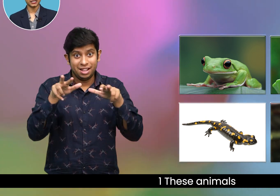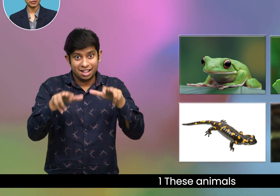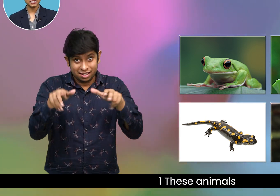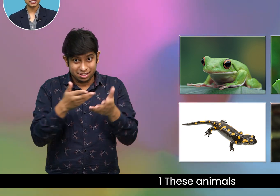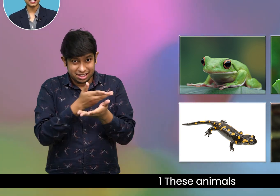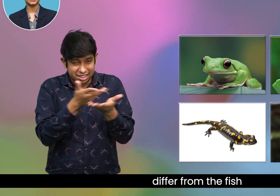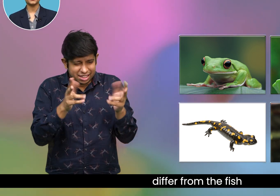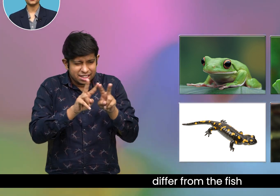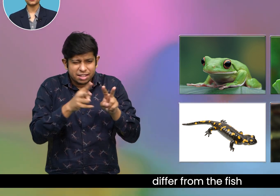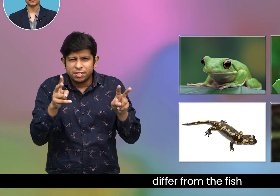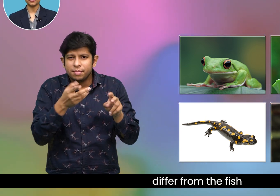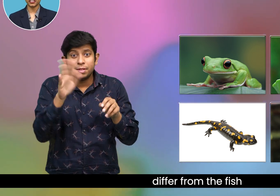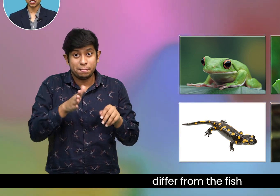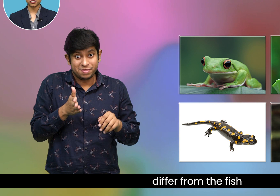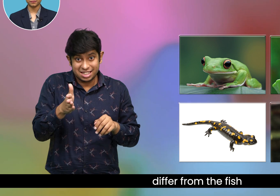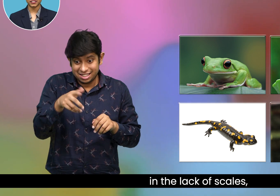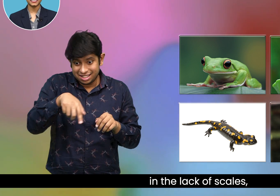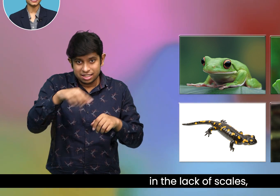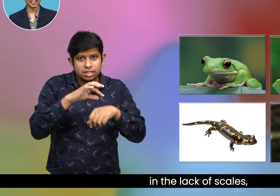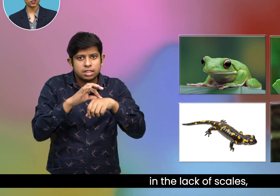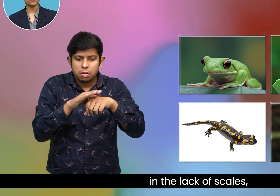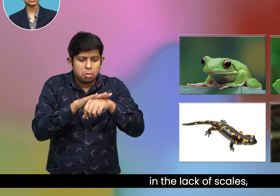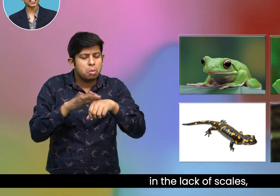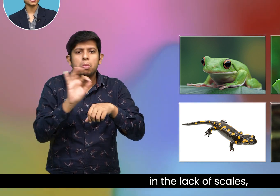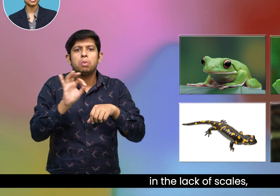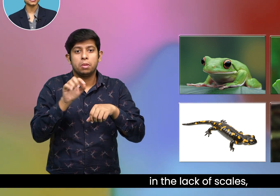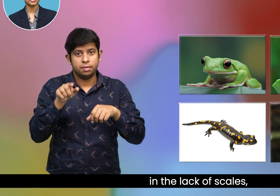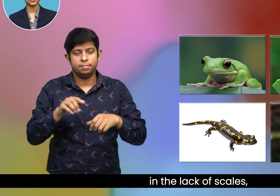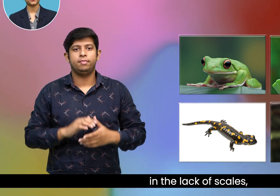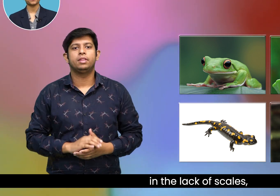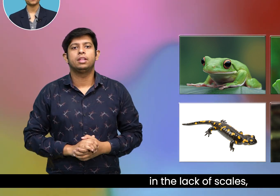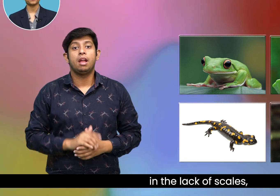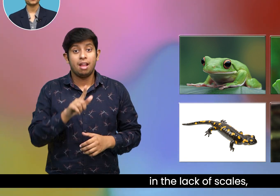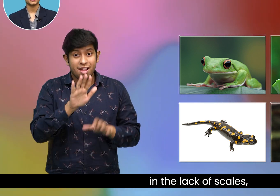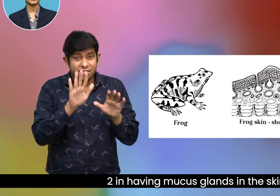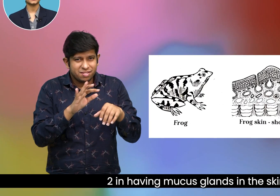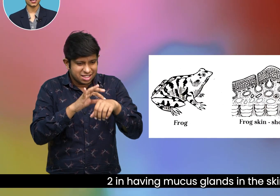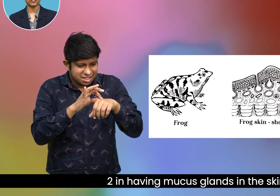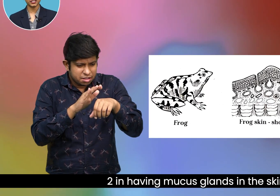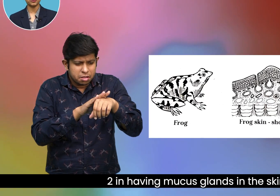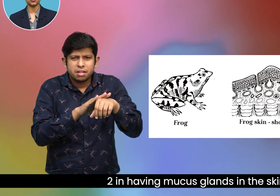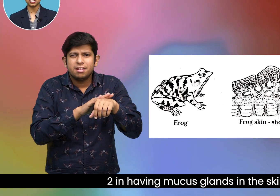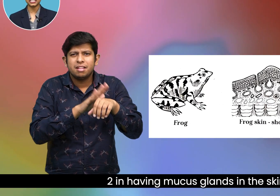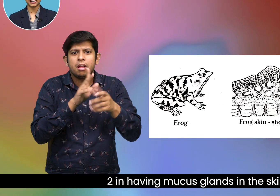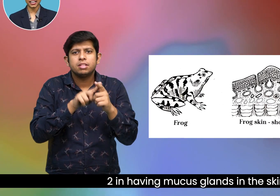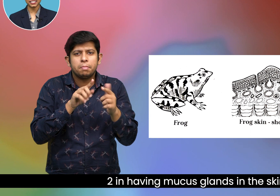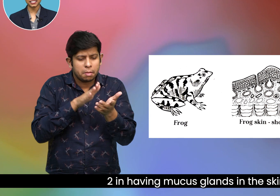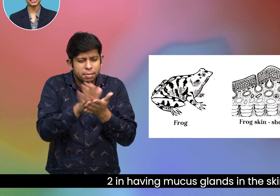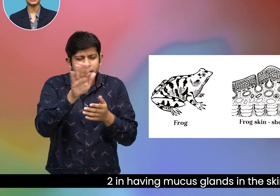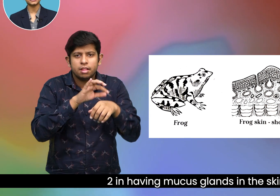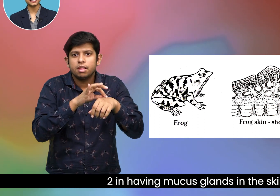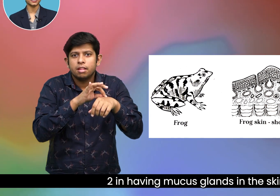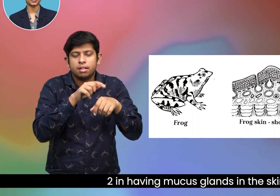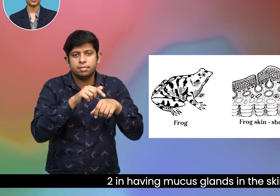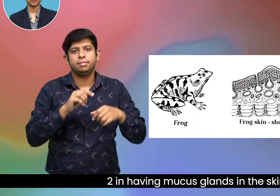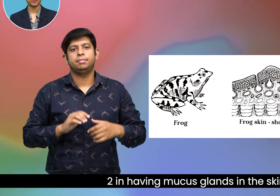These animals differ from the fish in the lack of scales. in having mucus glands